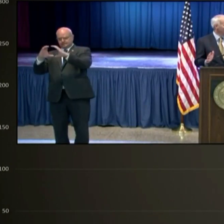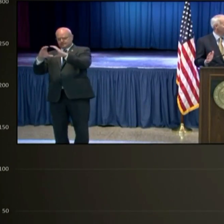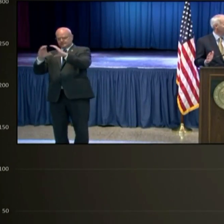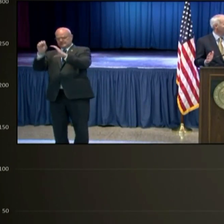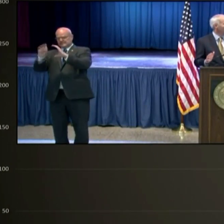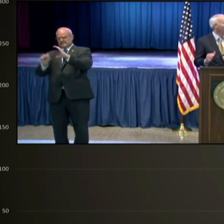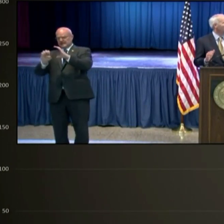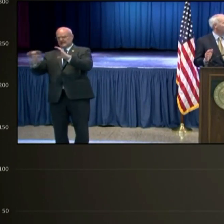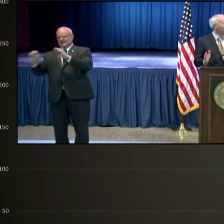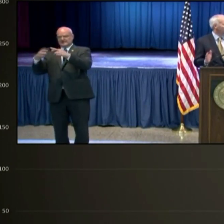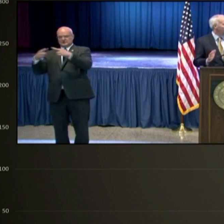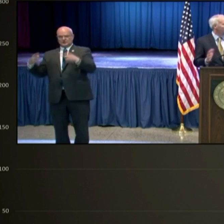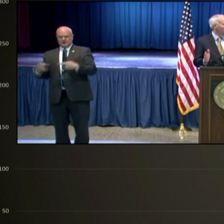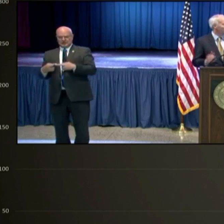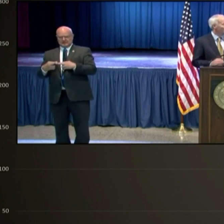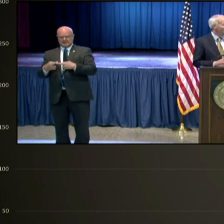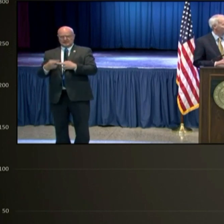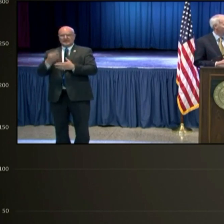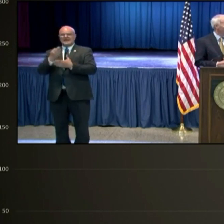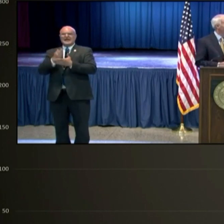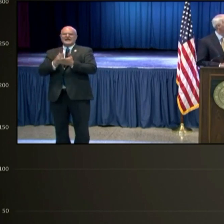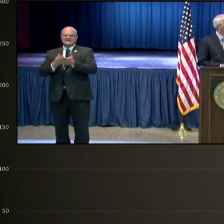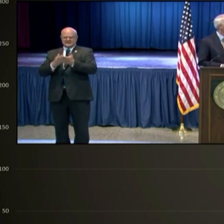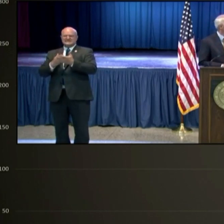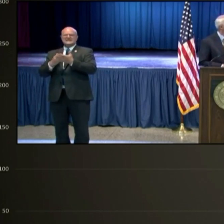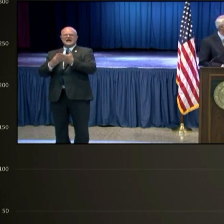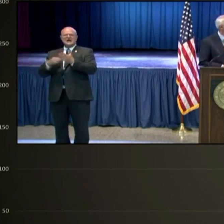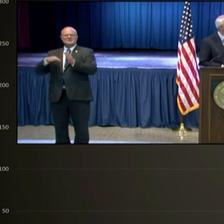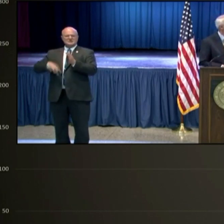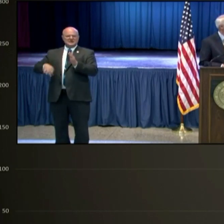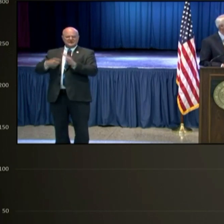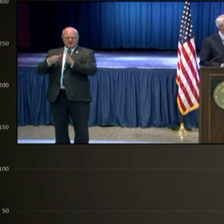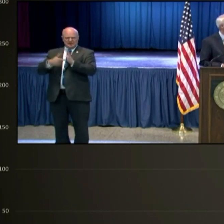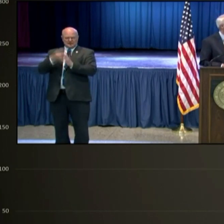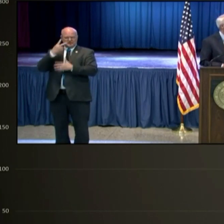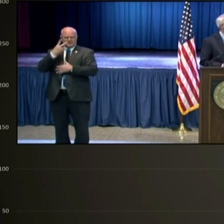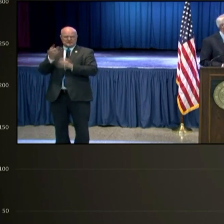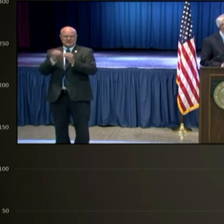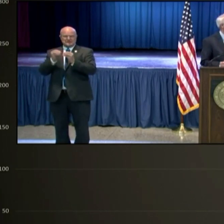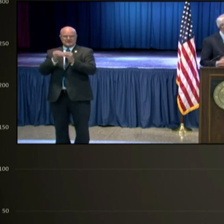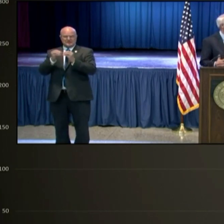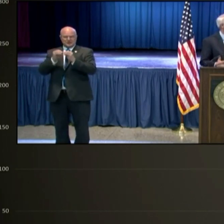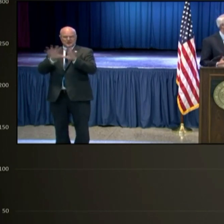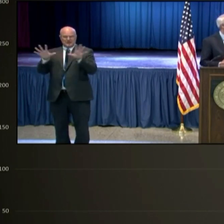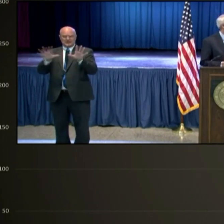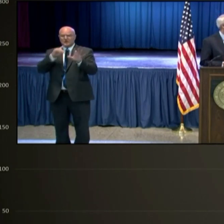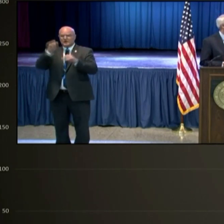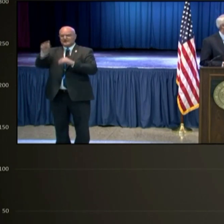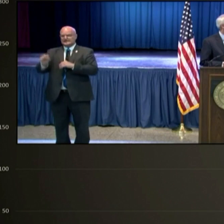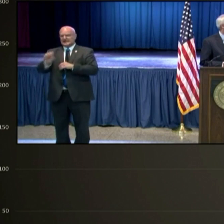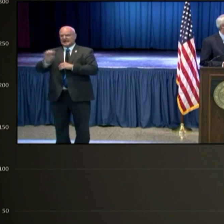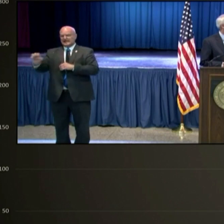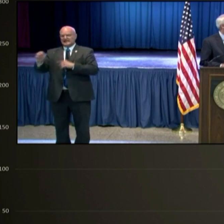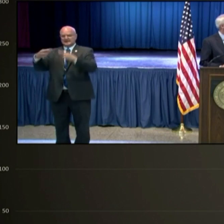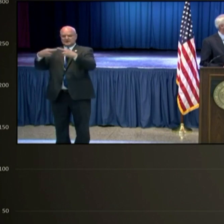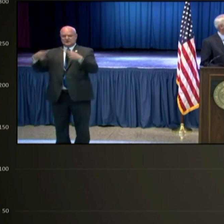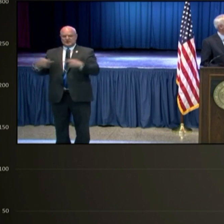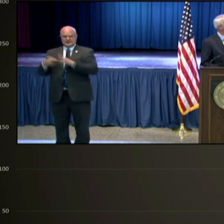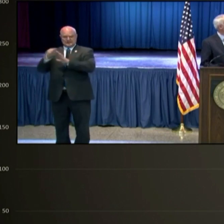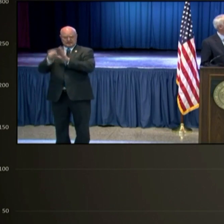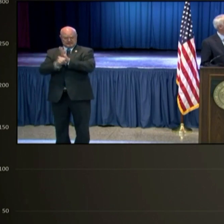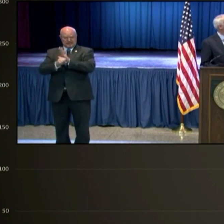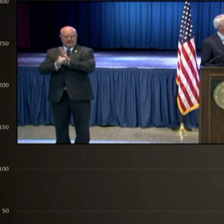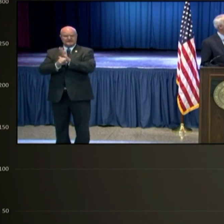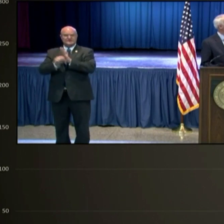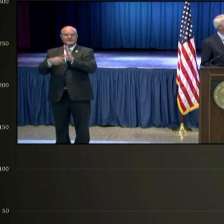southeast region graph, and there's some educational benefit from this. You can see a little bit more where we are in the southeast region. And